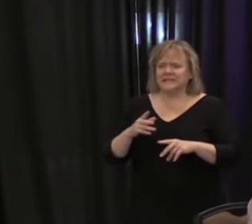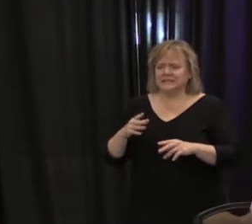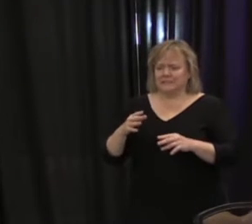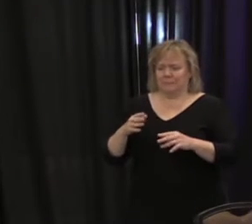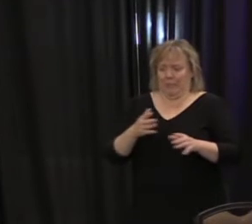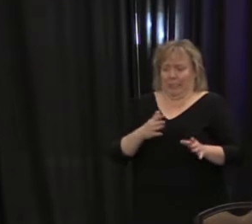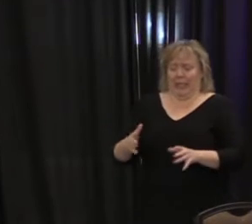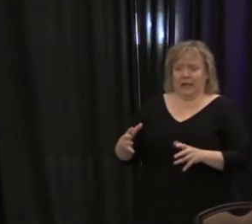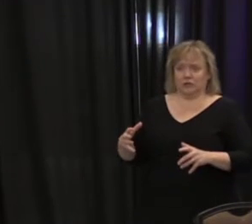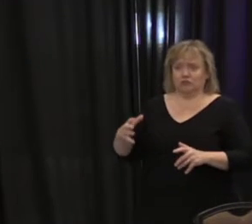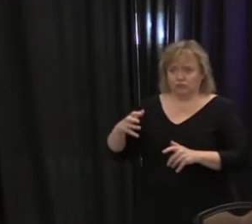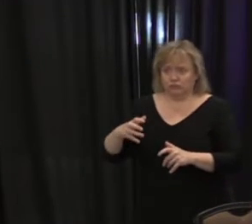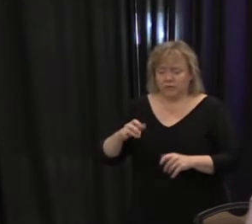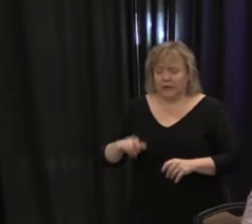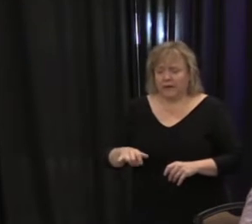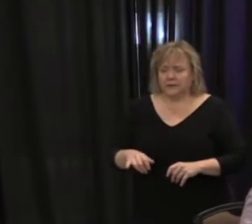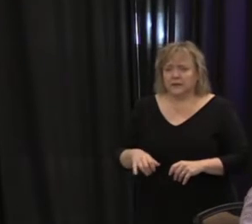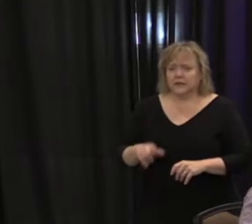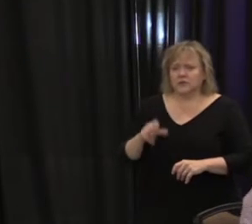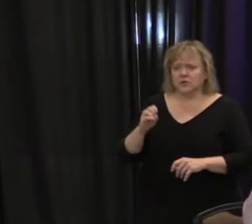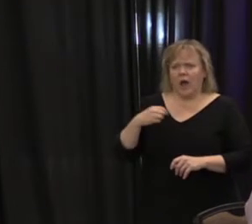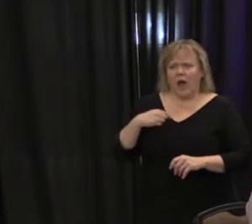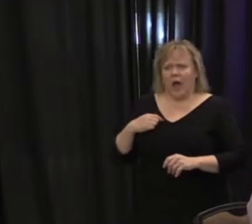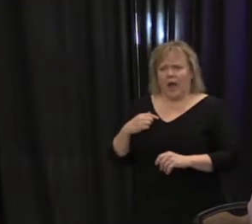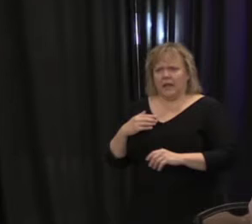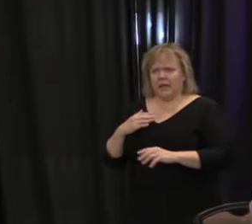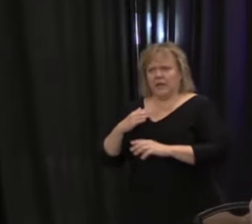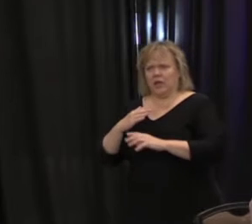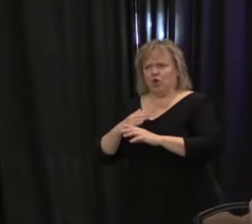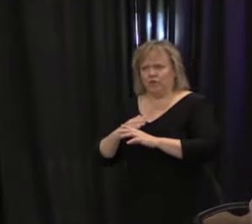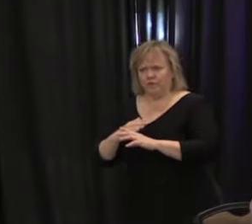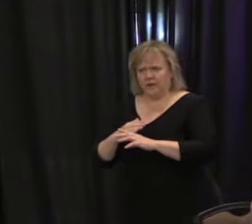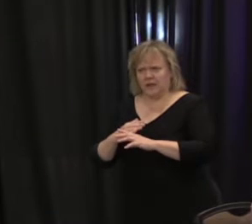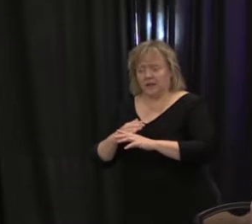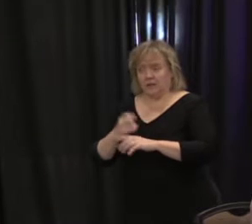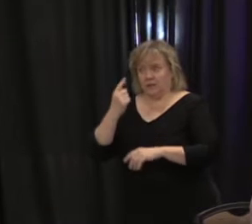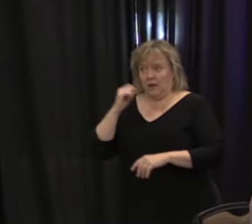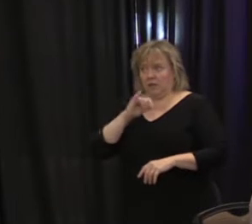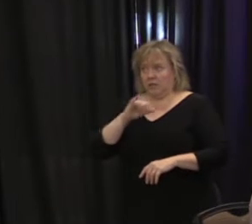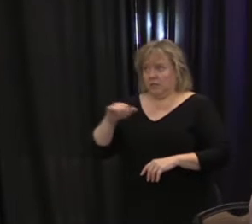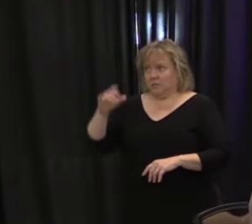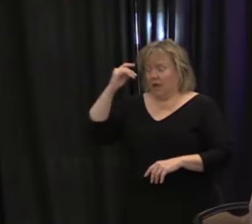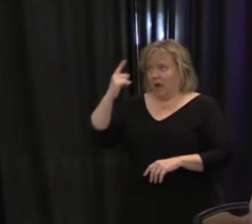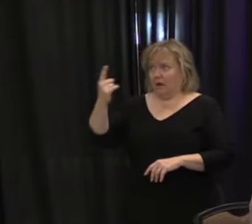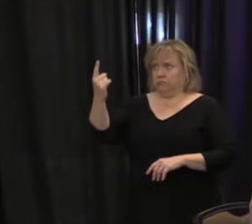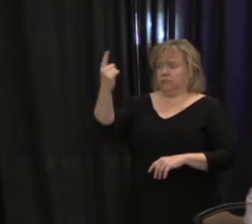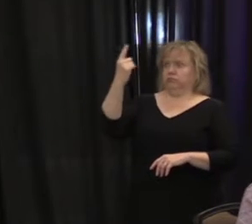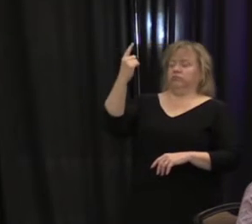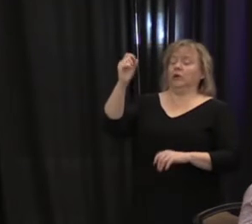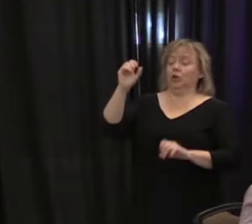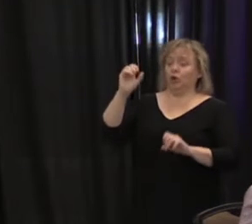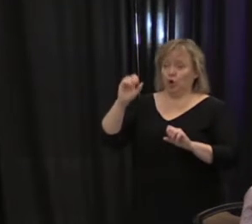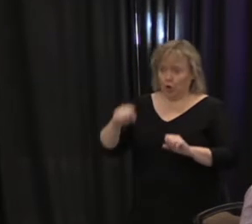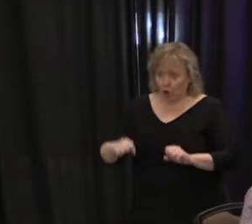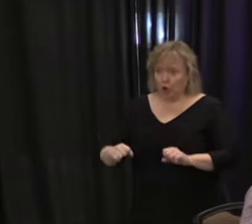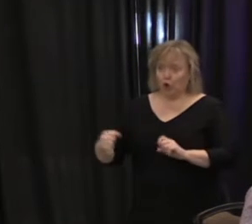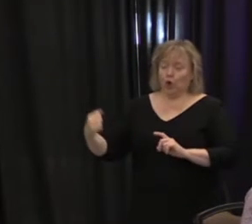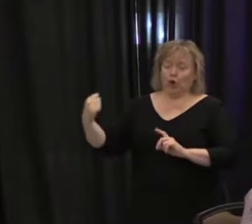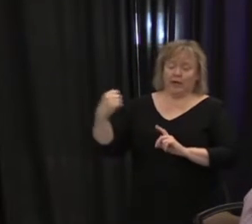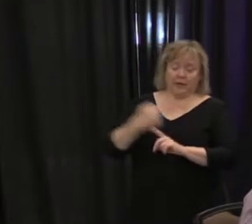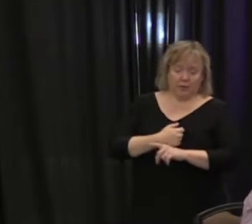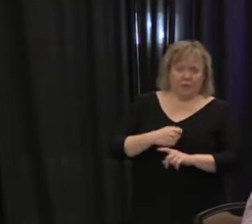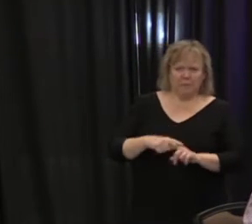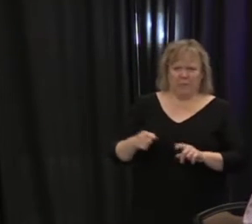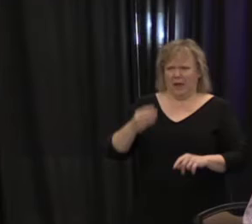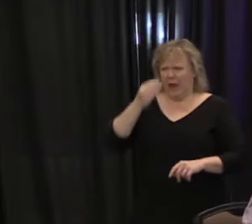it. And, so I intervened. That man, y'all probably would have whooped my ass. But I didn't care in that moment,